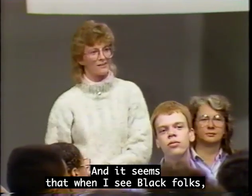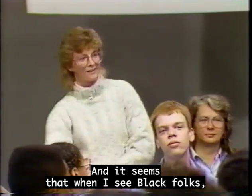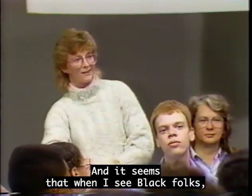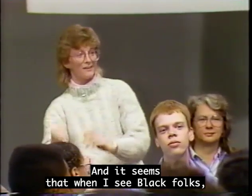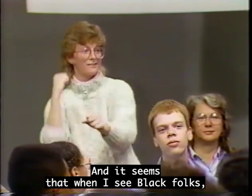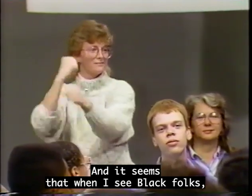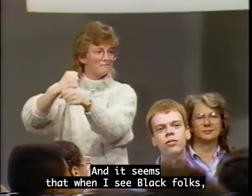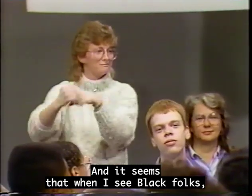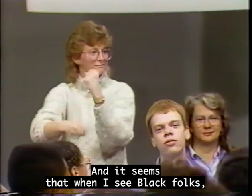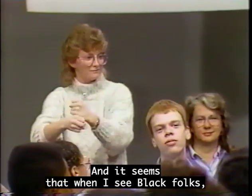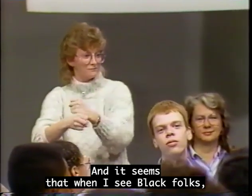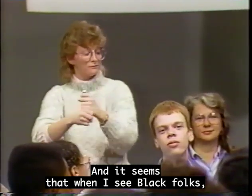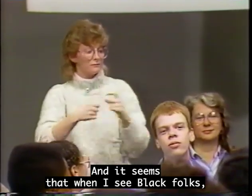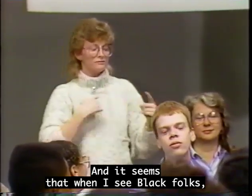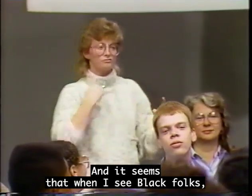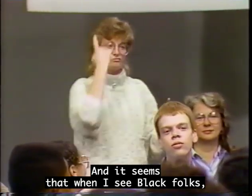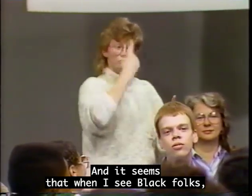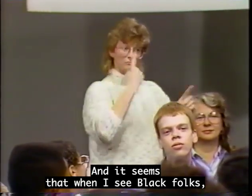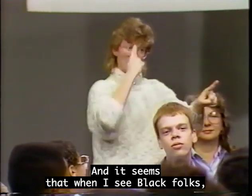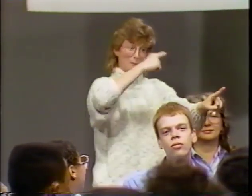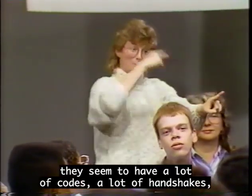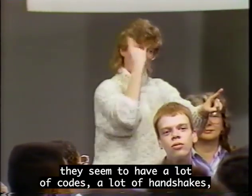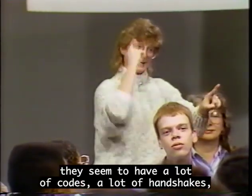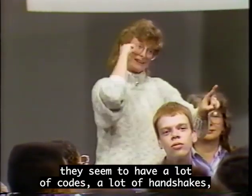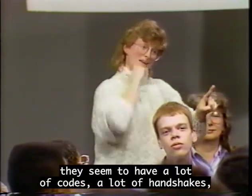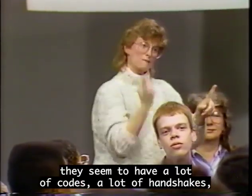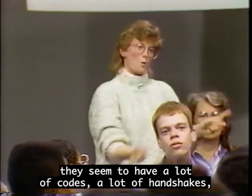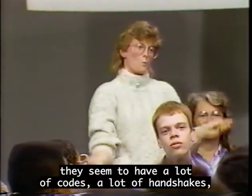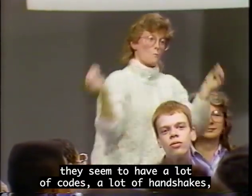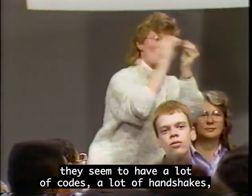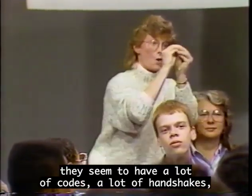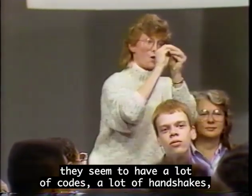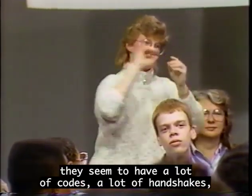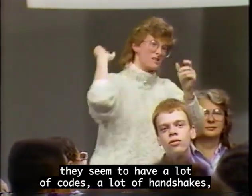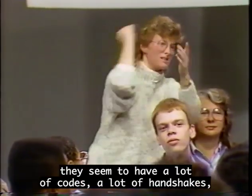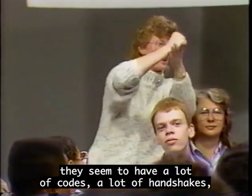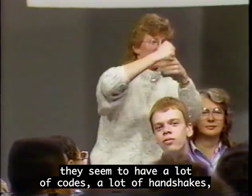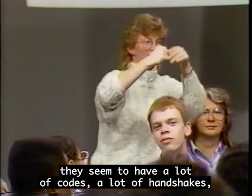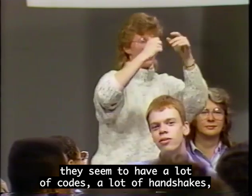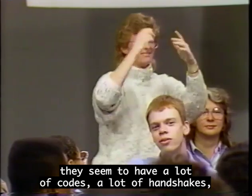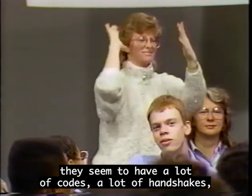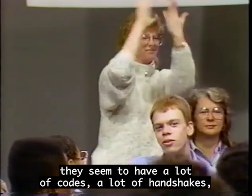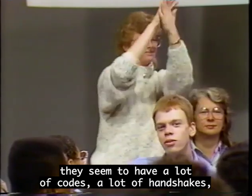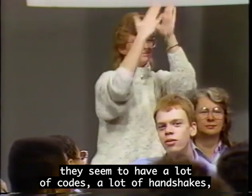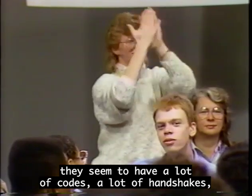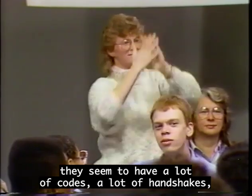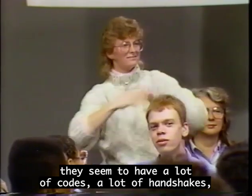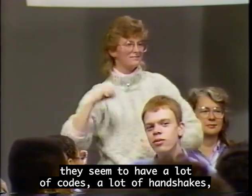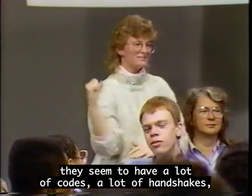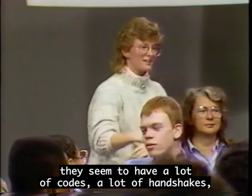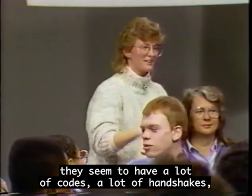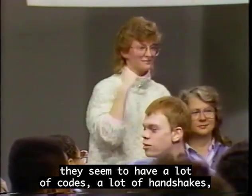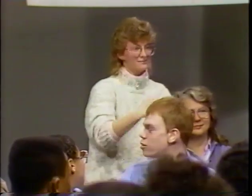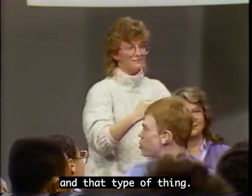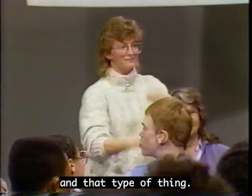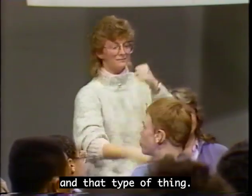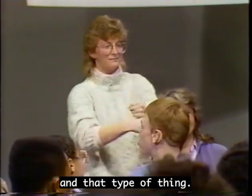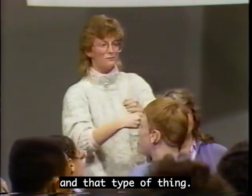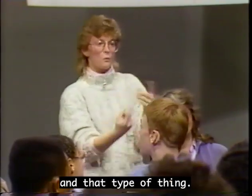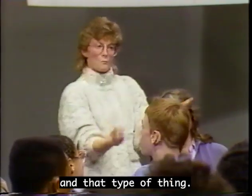And it seems that when I see black folks, they seem to have a lot of codes, a lot of handshakes and that type of